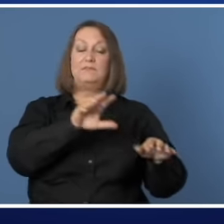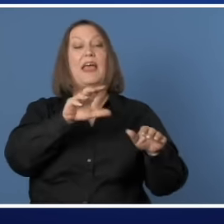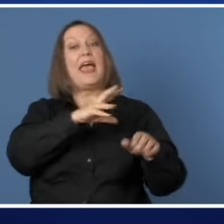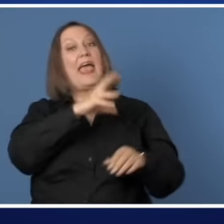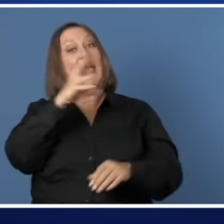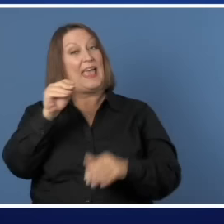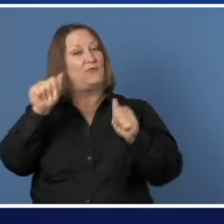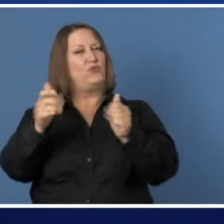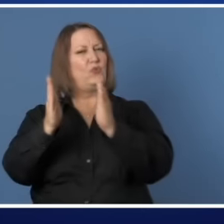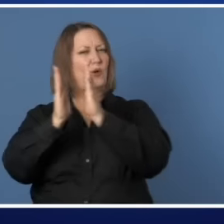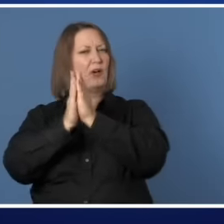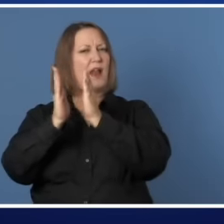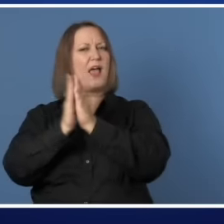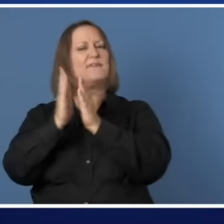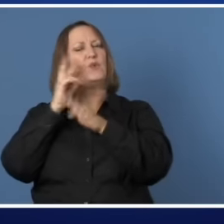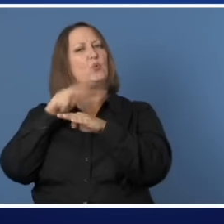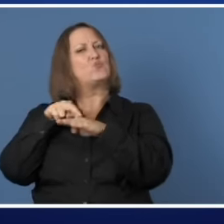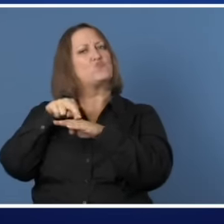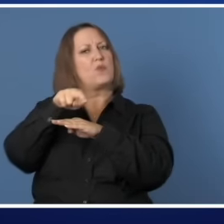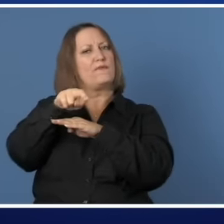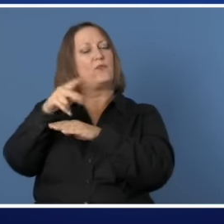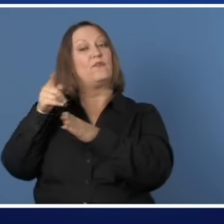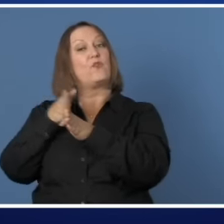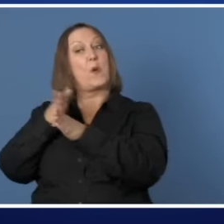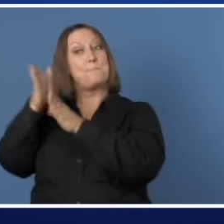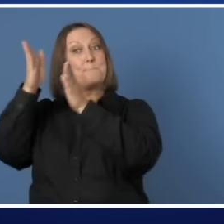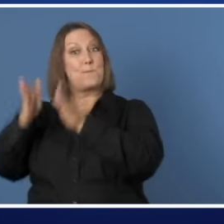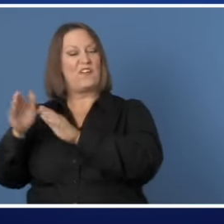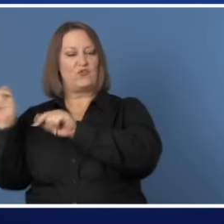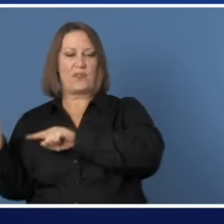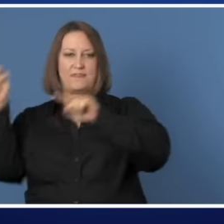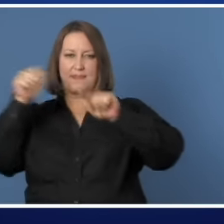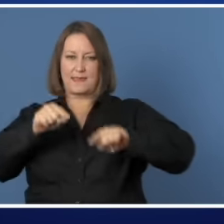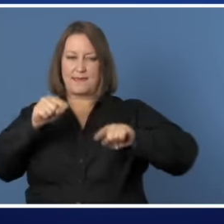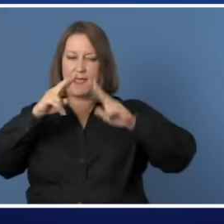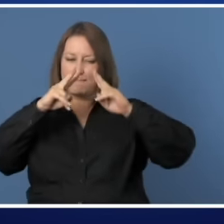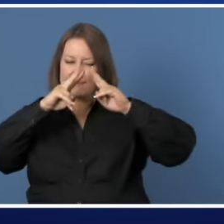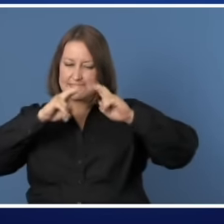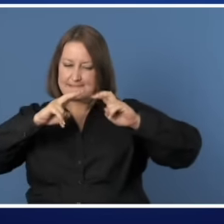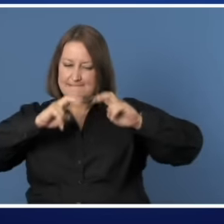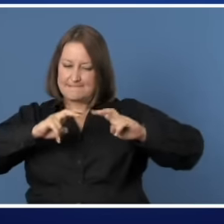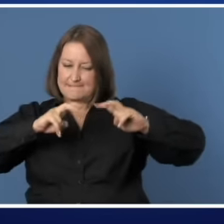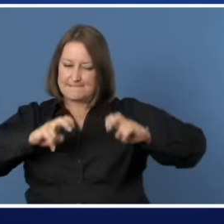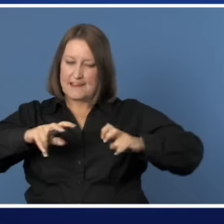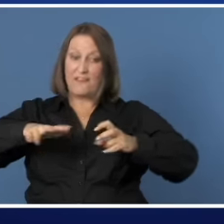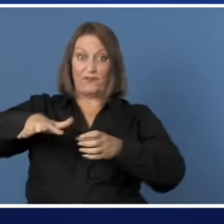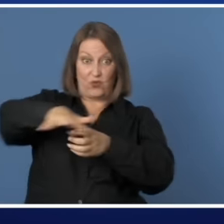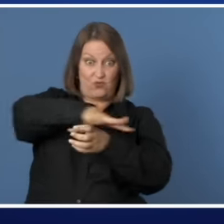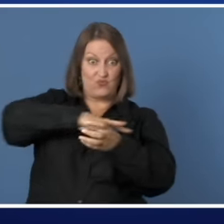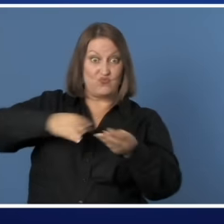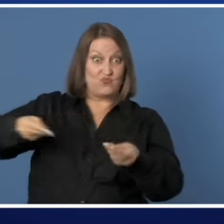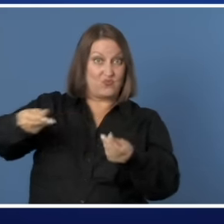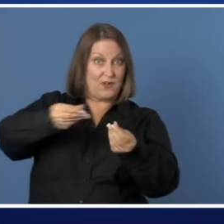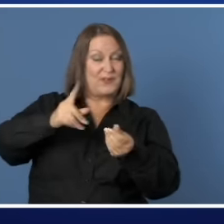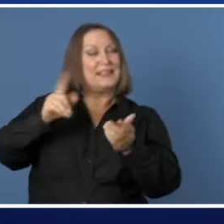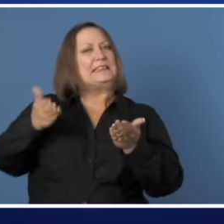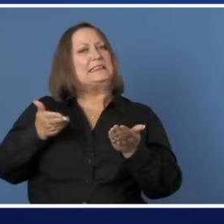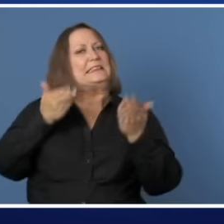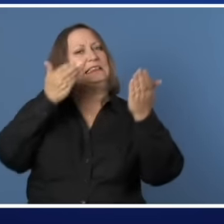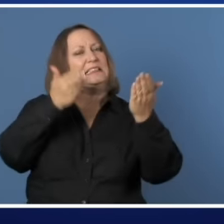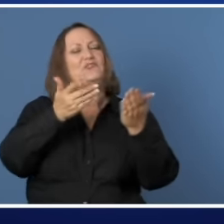and request a professional referral for a very detailed site analysis of your property,